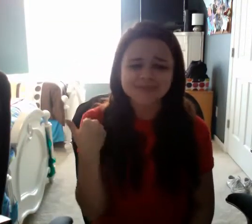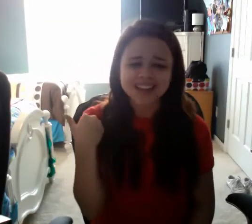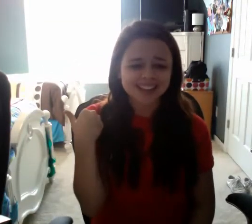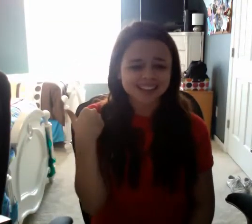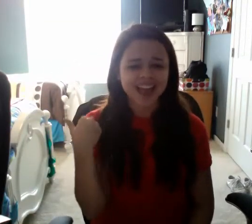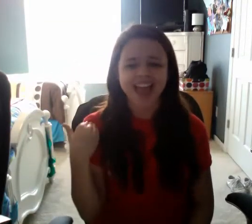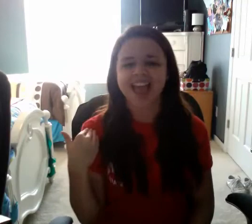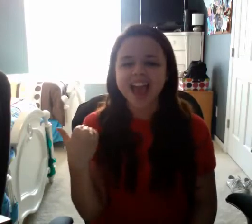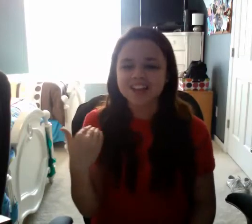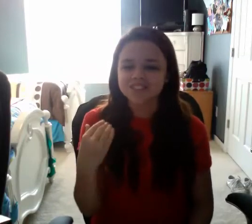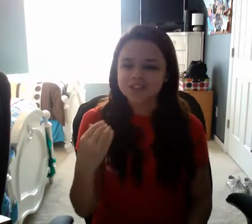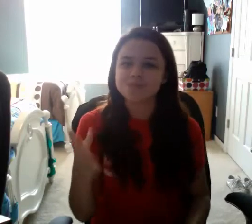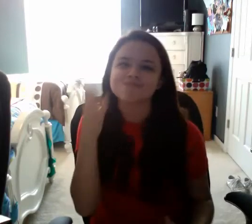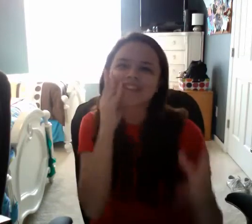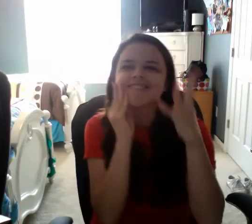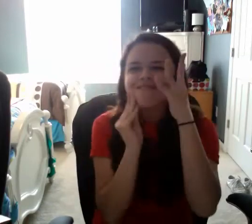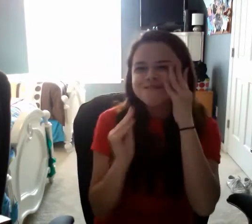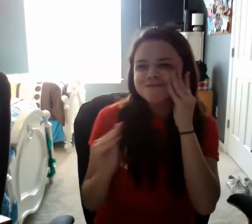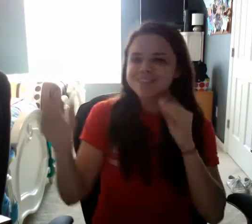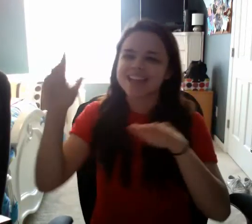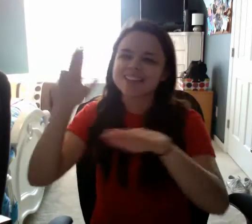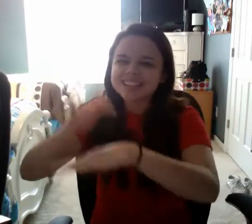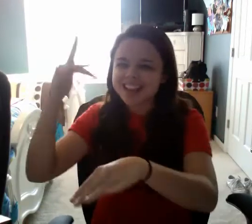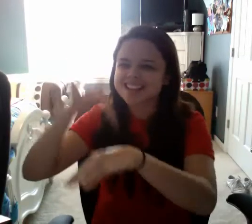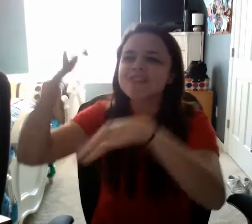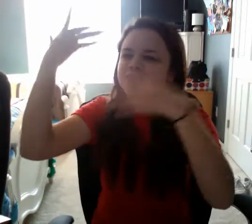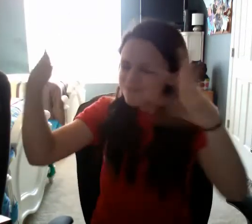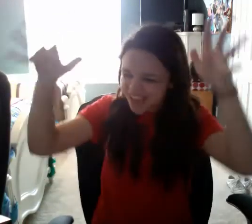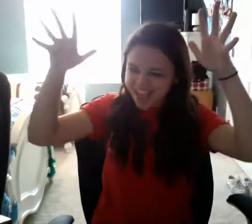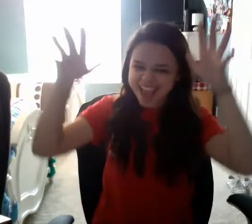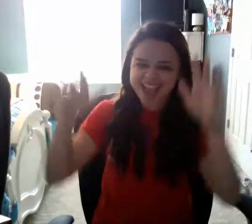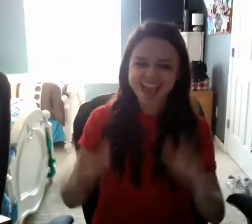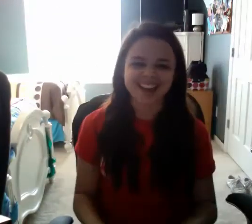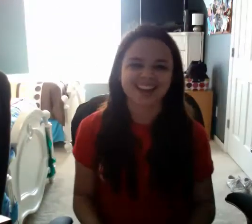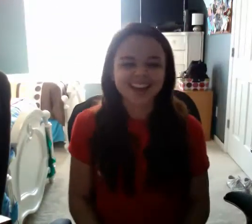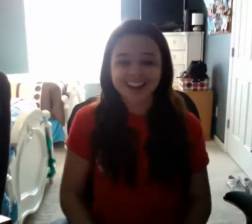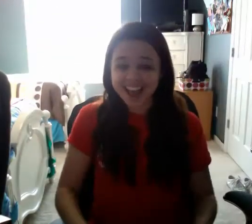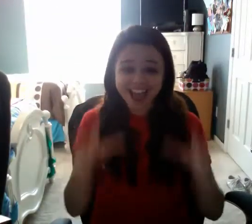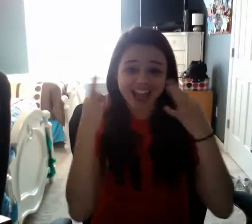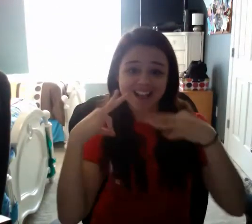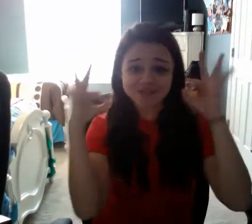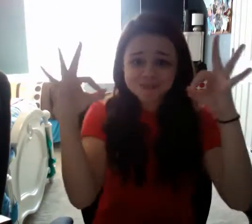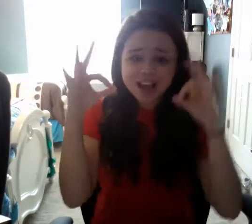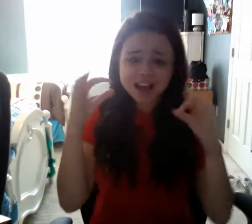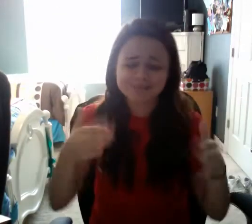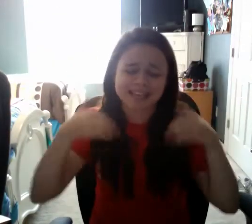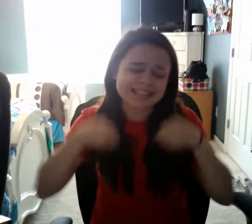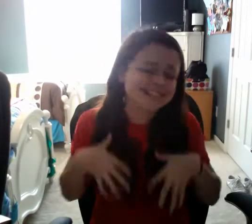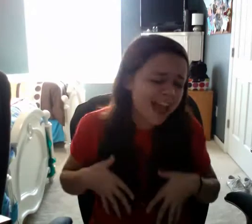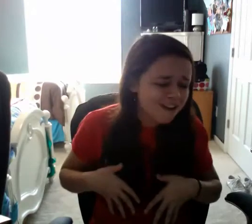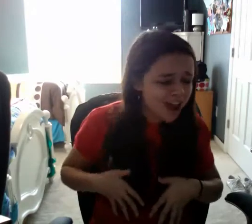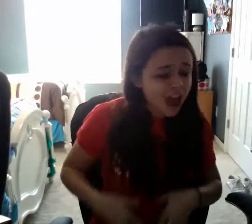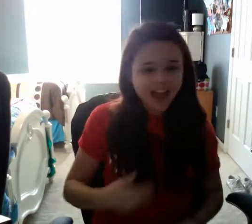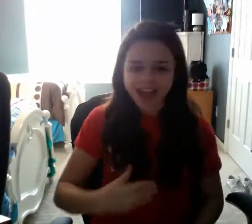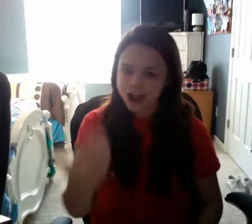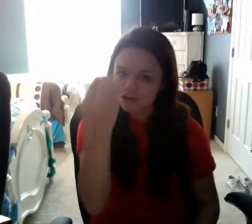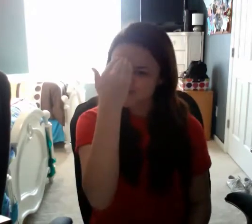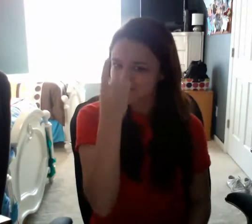me now, blew me to places I've never been Till you put me down, oh, I knew